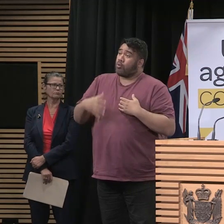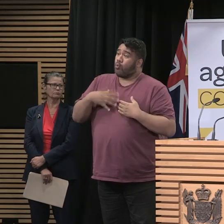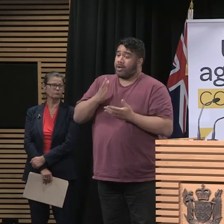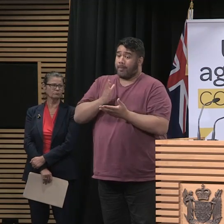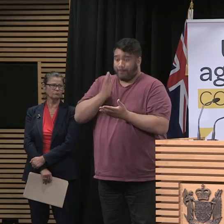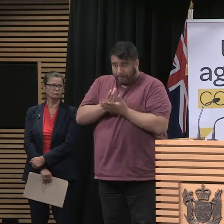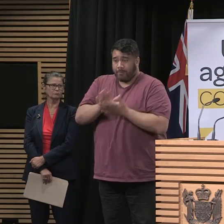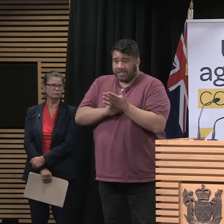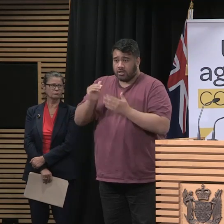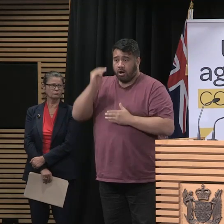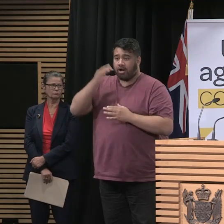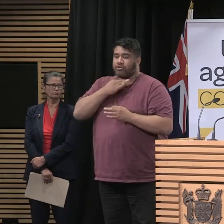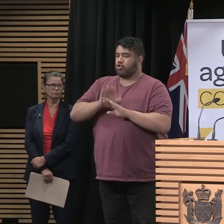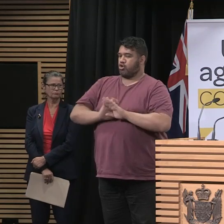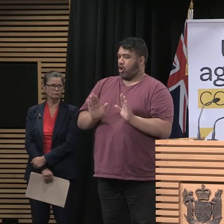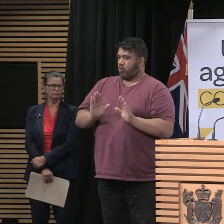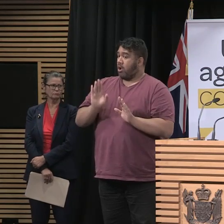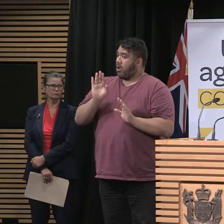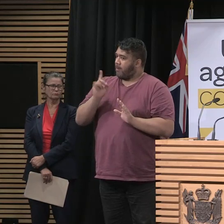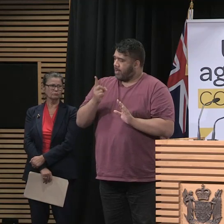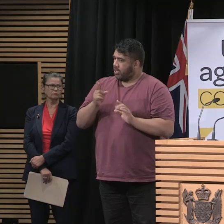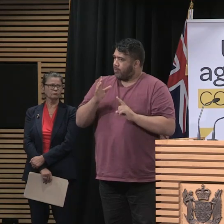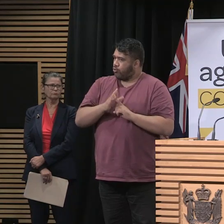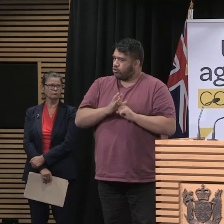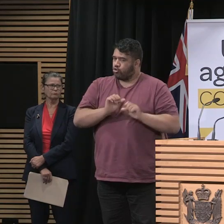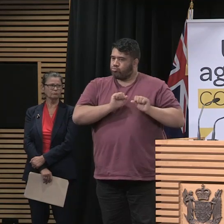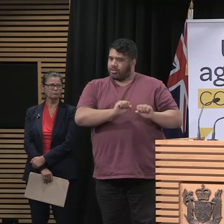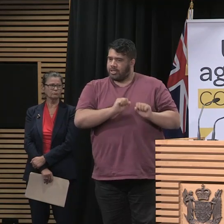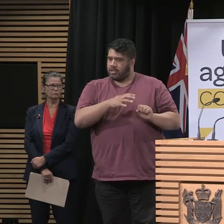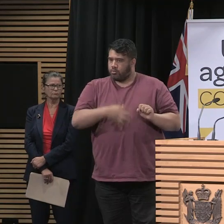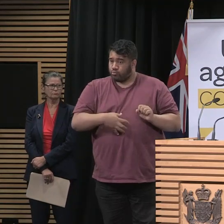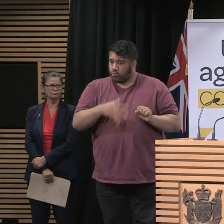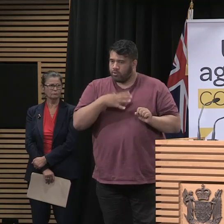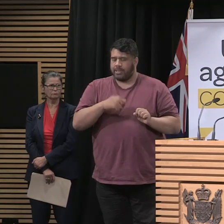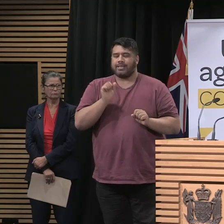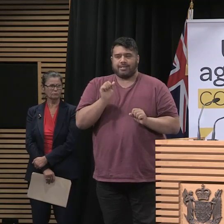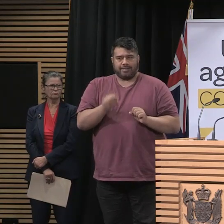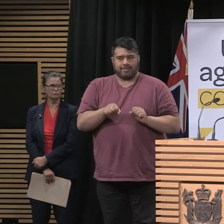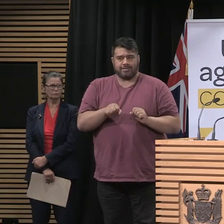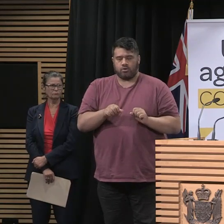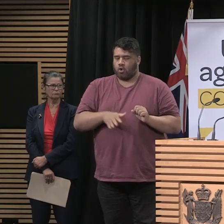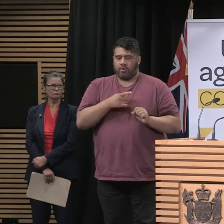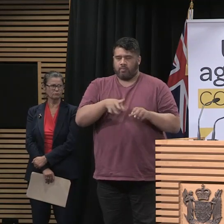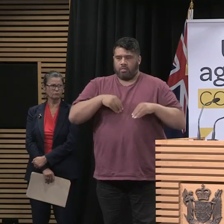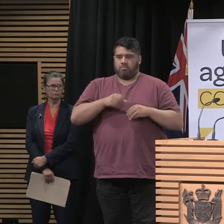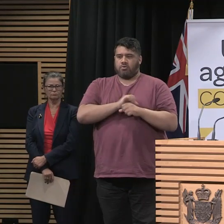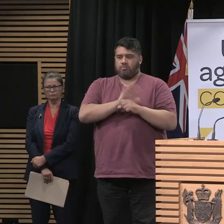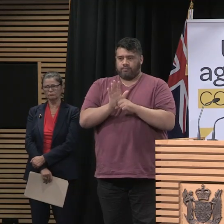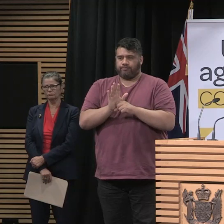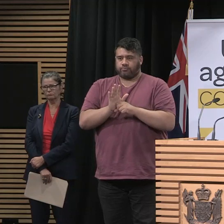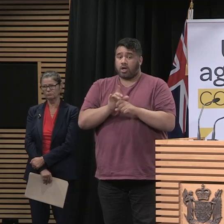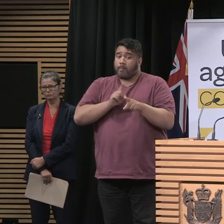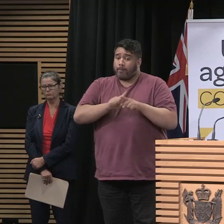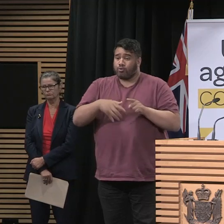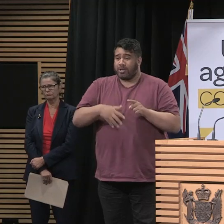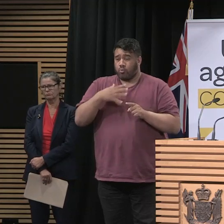important to protect pregnant women from becoming infected. And I suspect that many pregnant women are already